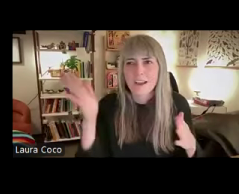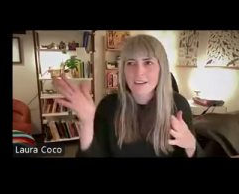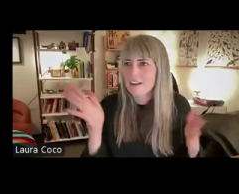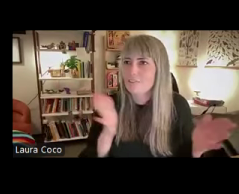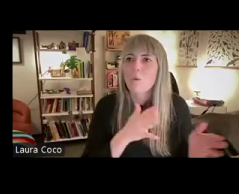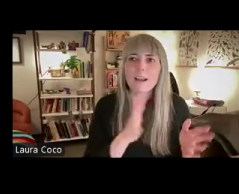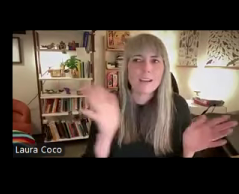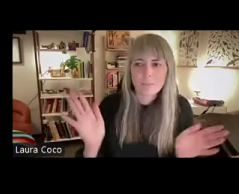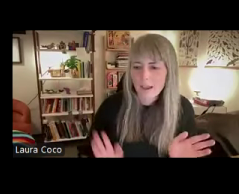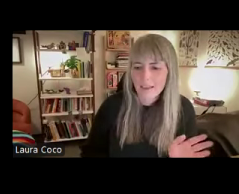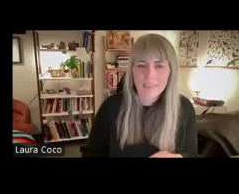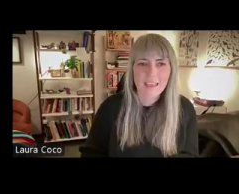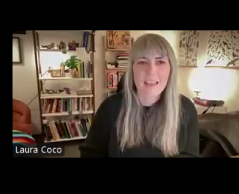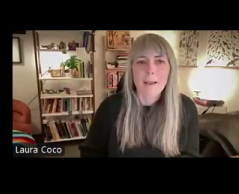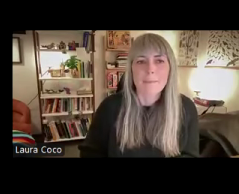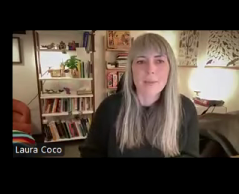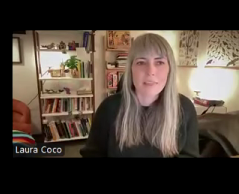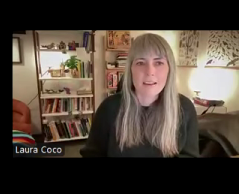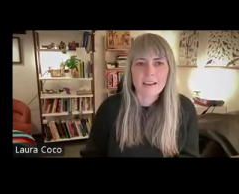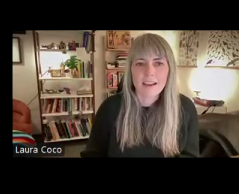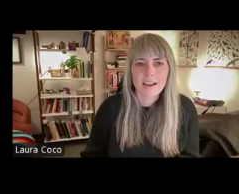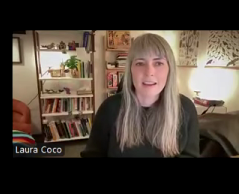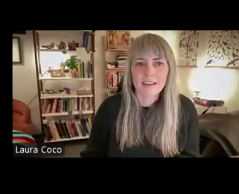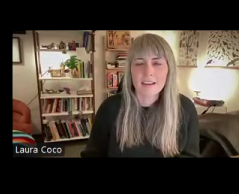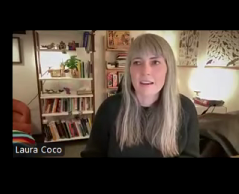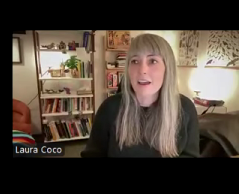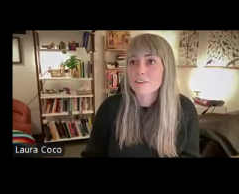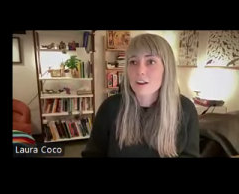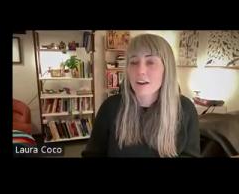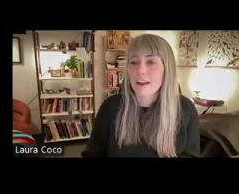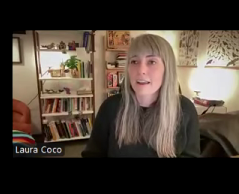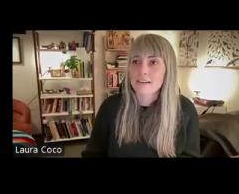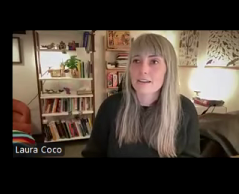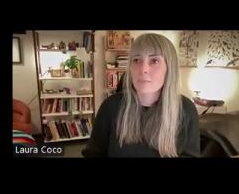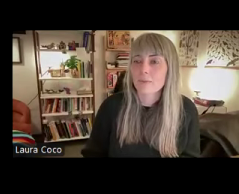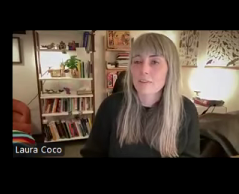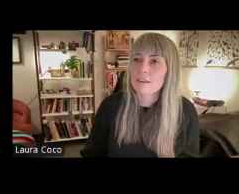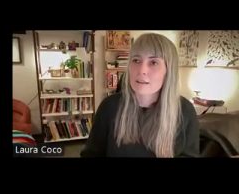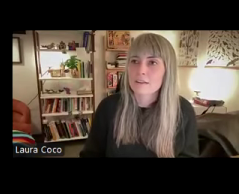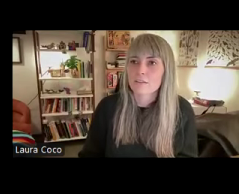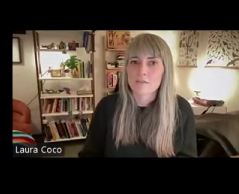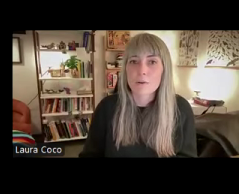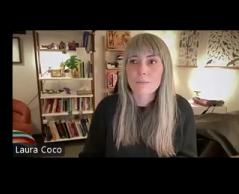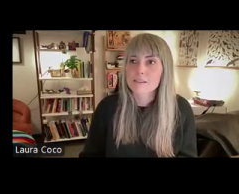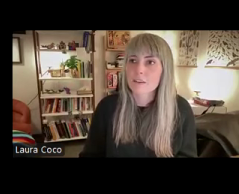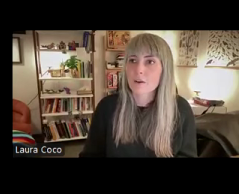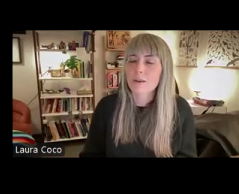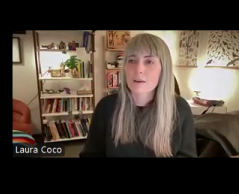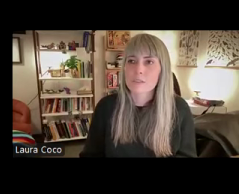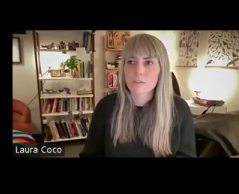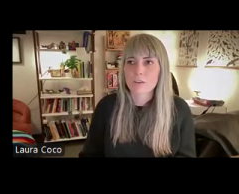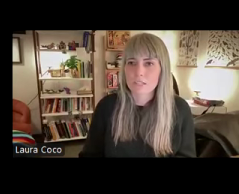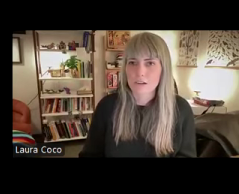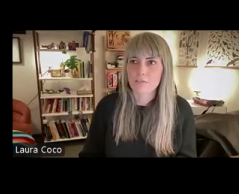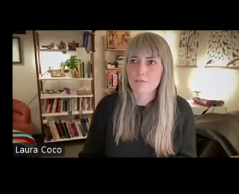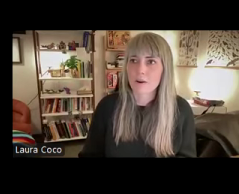audiología. different. I had kind of a winding Hice cosas path. muy diferentes, But tuve un then camino after undergrad, I ended up living diferente. in rural Eh, Mexico, and I